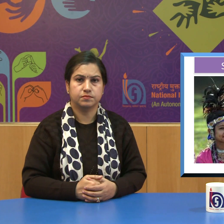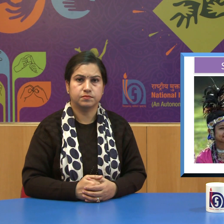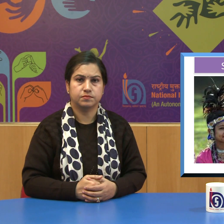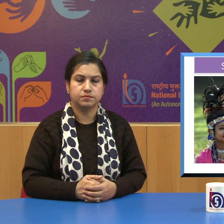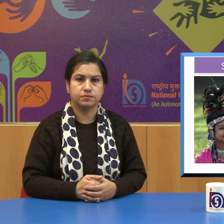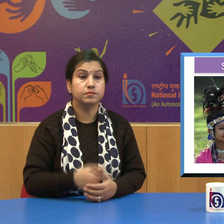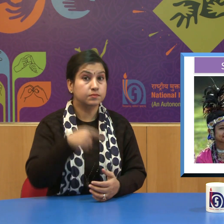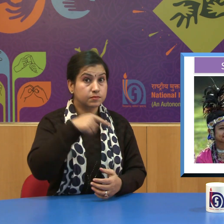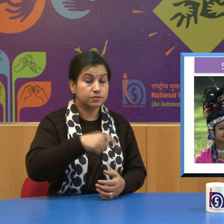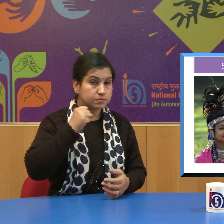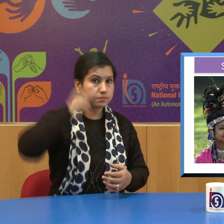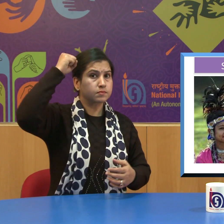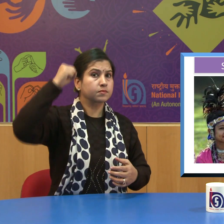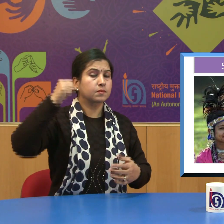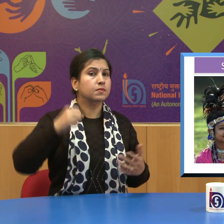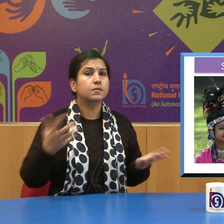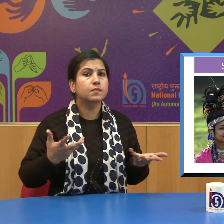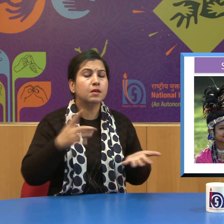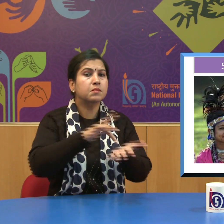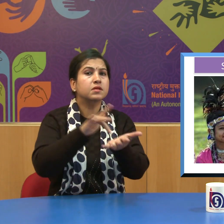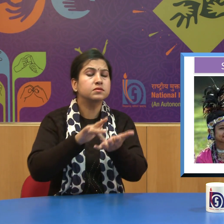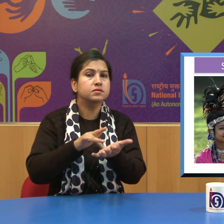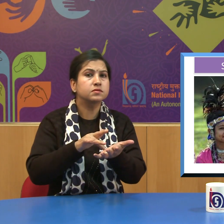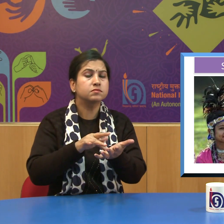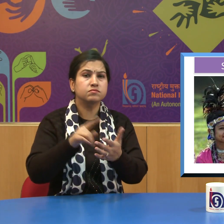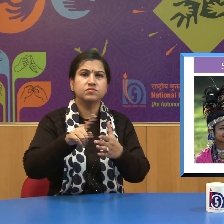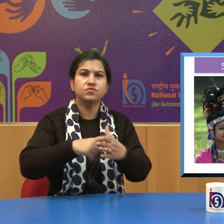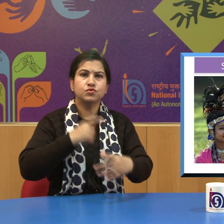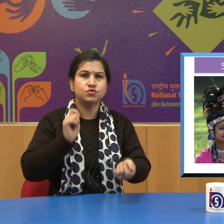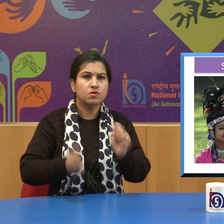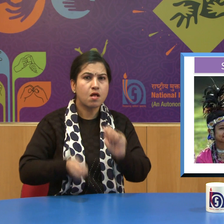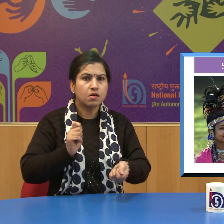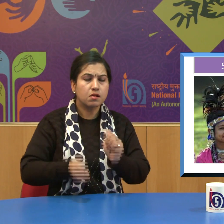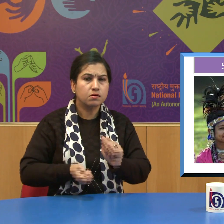This rebellion took place in the modern Jharkhand state of India.